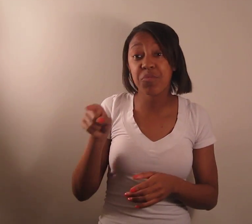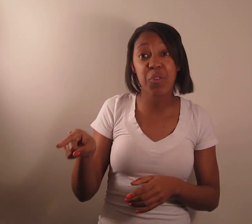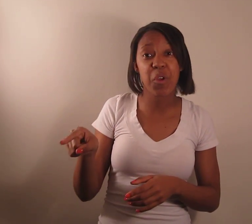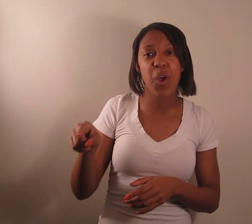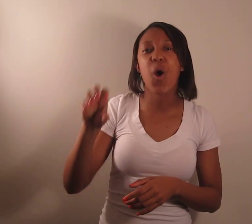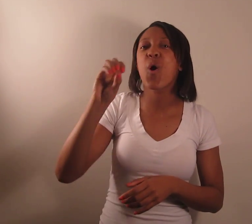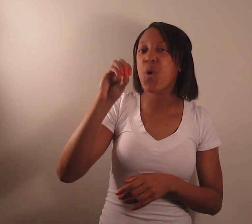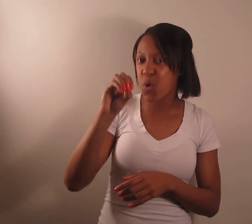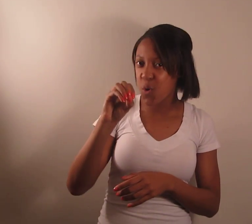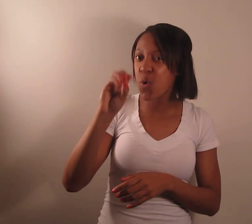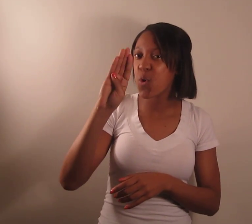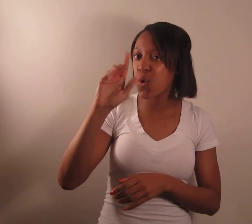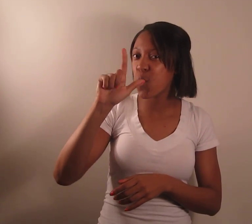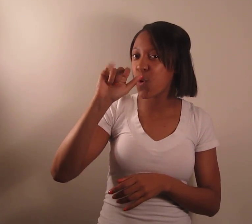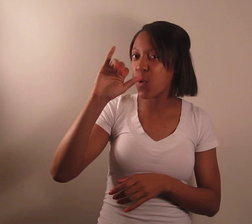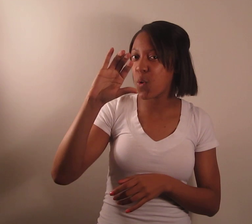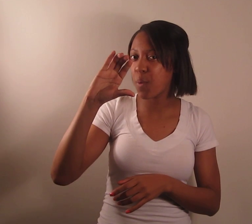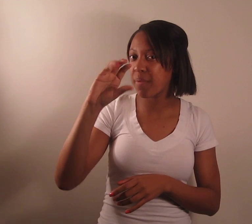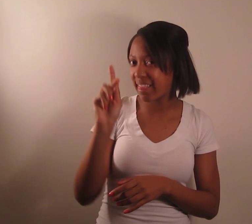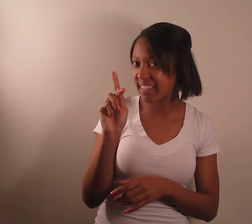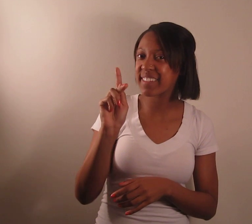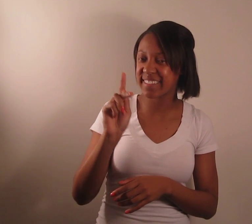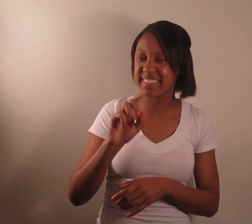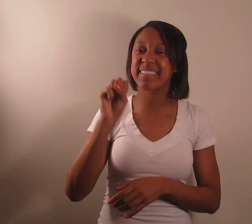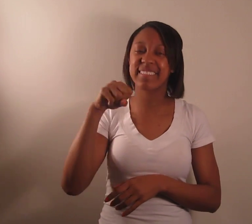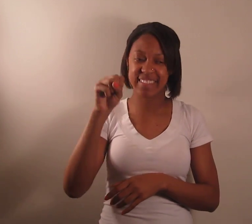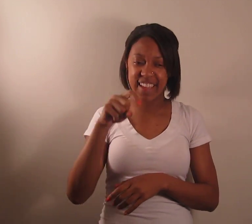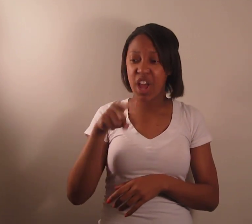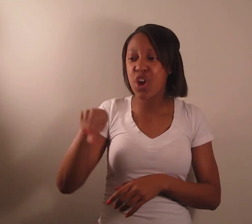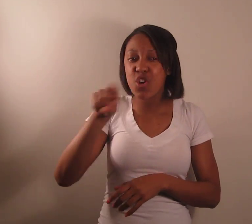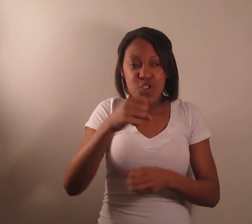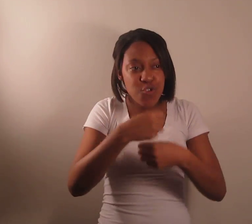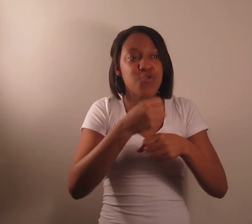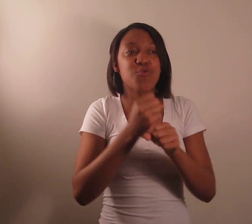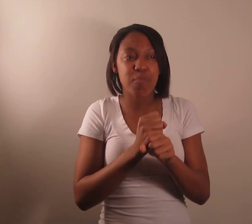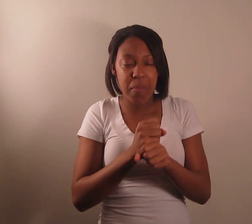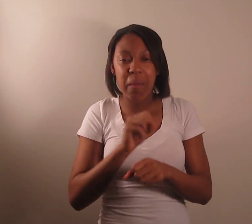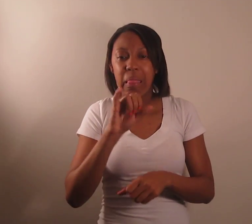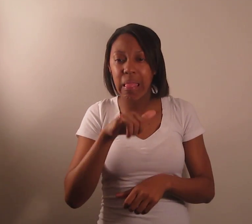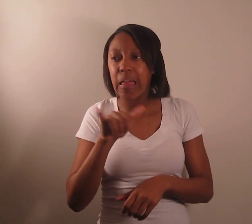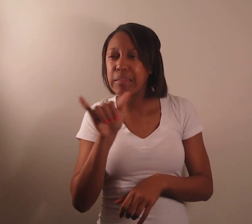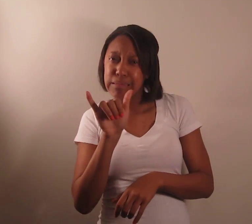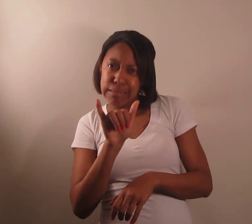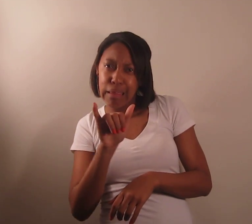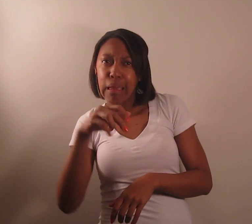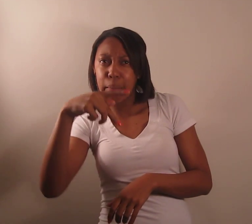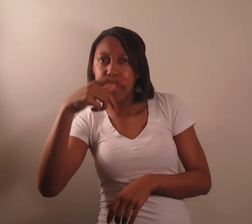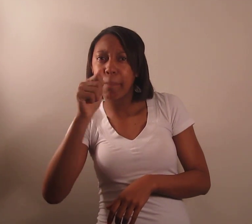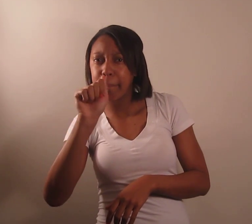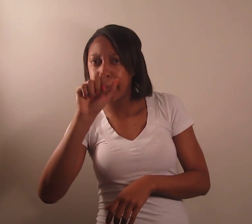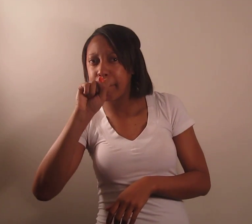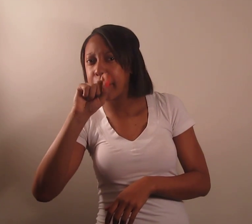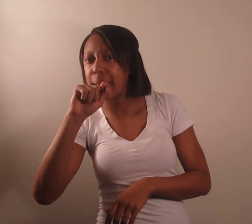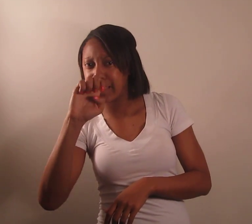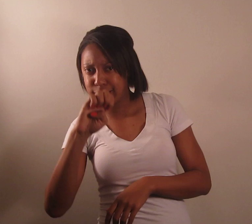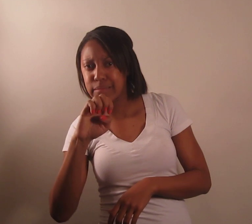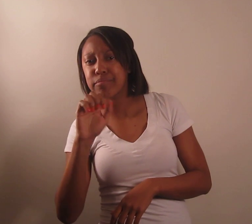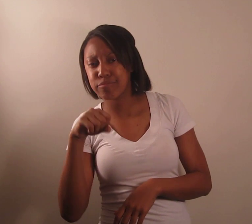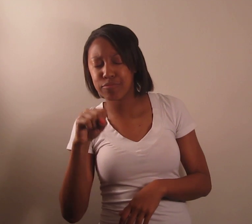Oobleck. Okay, you guys made oobleck, and that's kind of like a pasty situation. So now we've talked about ingredients that we're going to be using in our